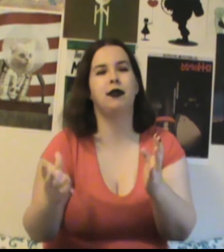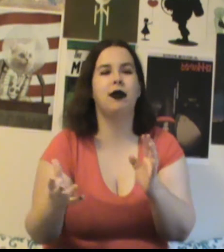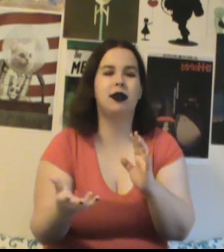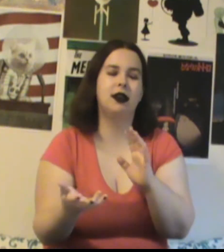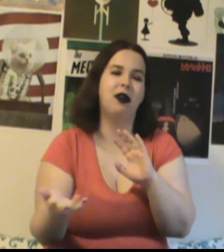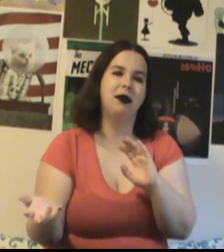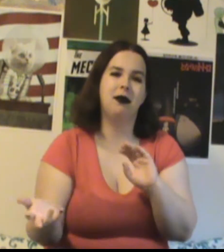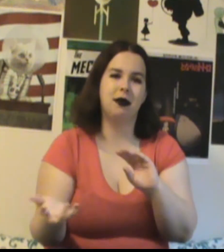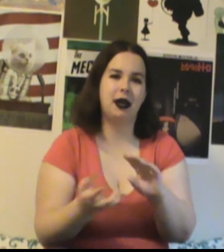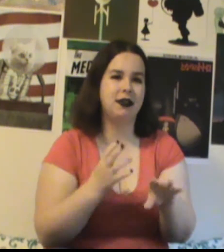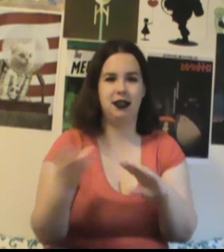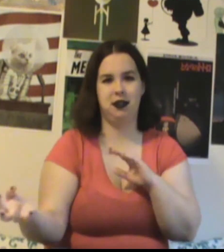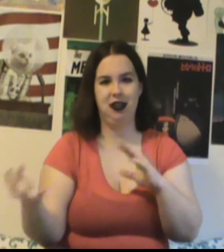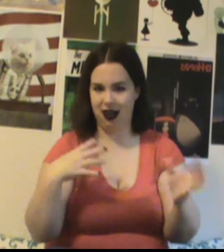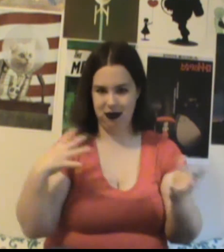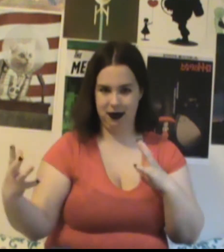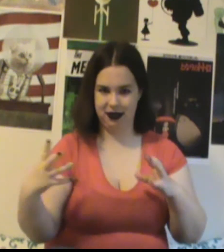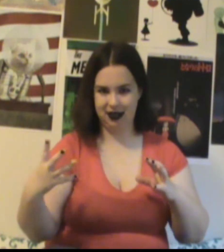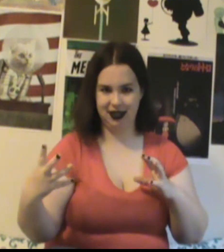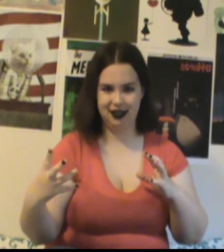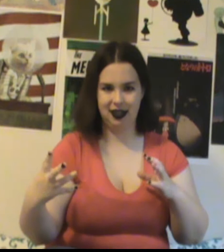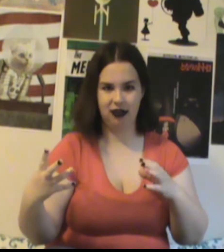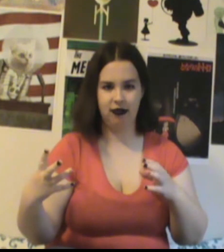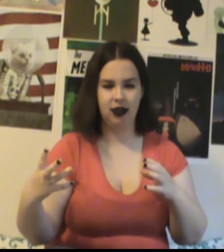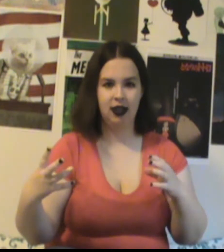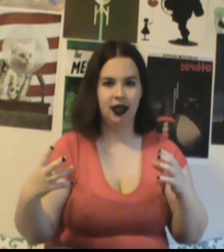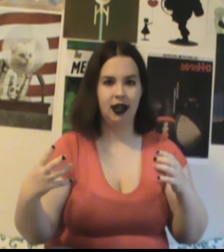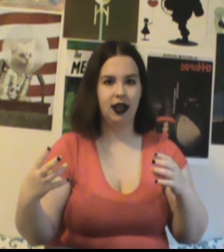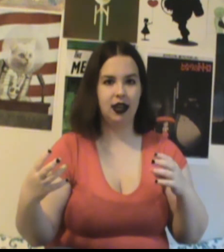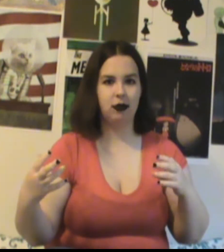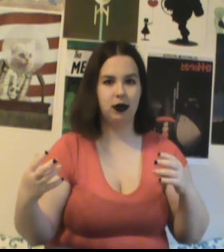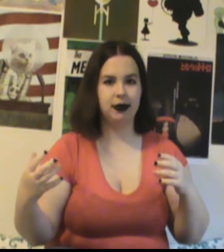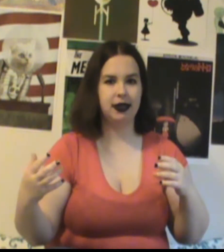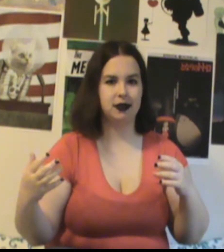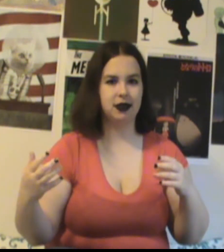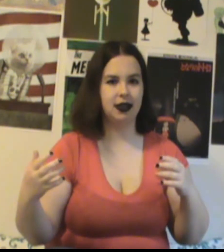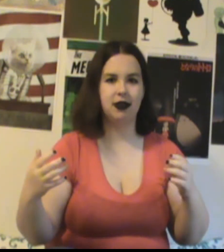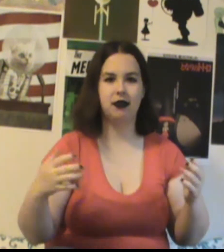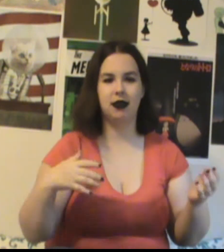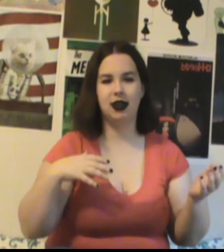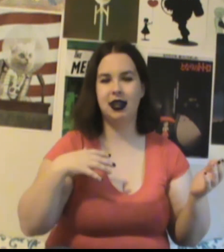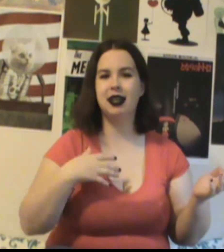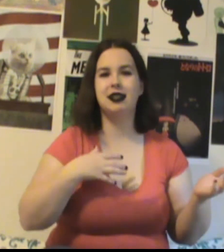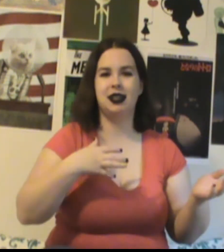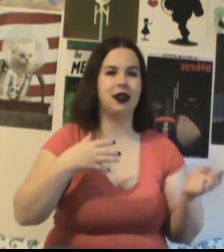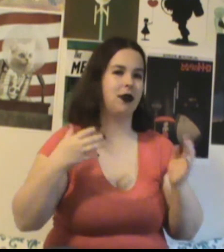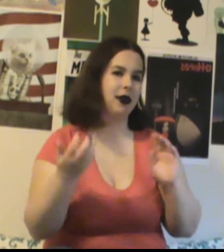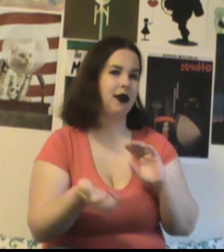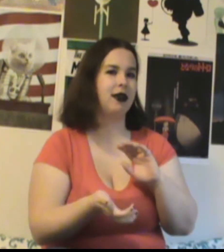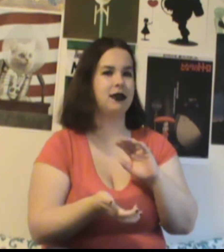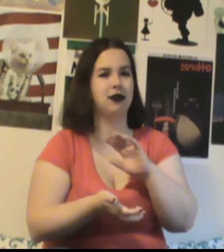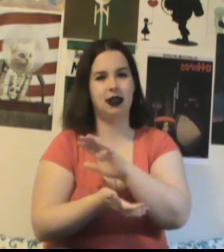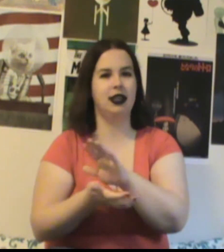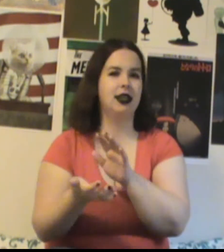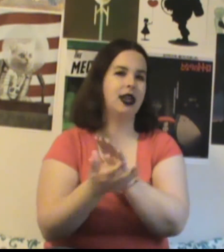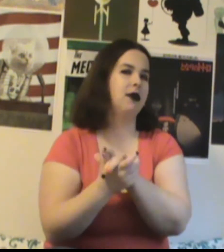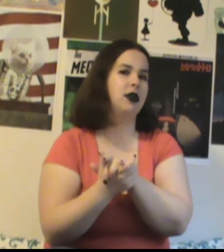forward to knowing more about this shadow person and stuff. And it would have been interesting if he is like going around and sort of killing anyone